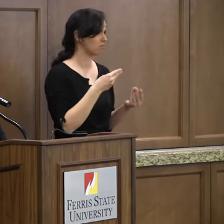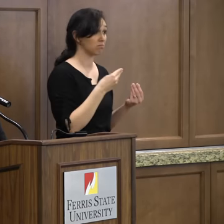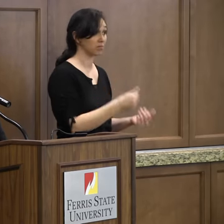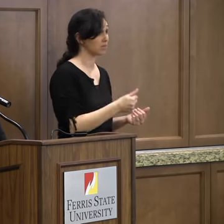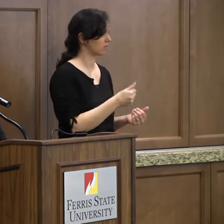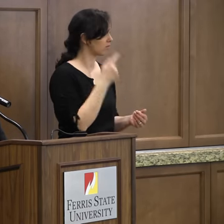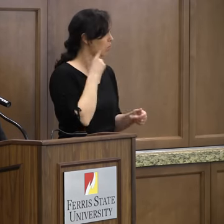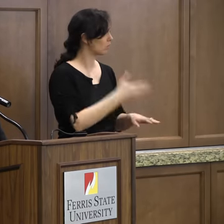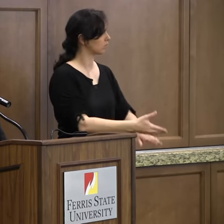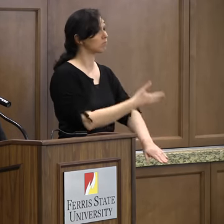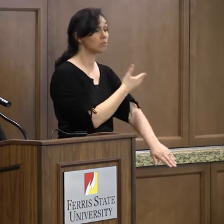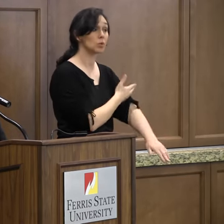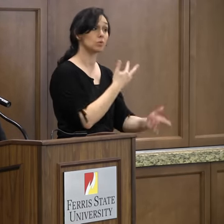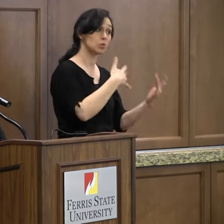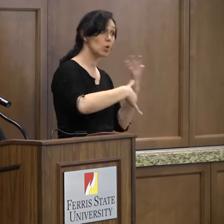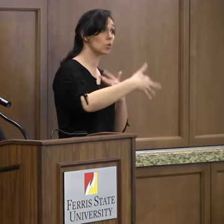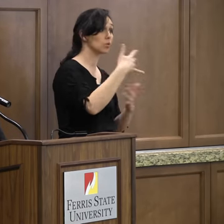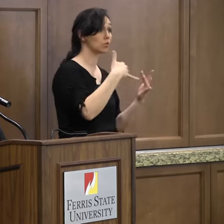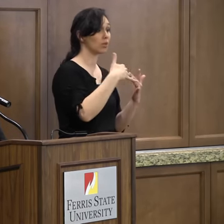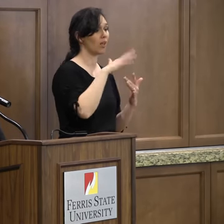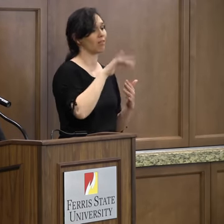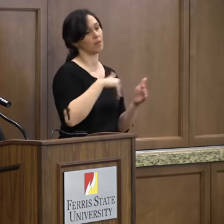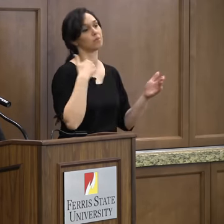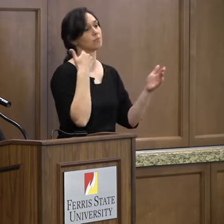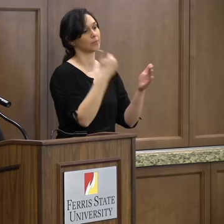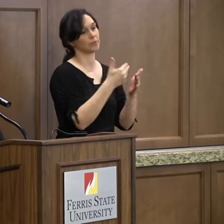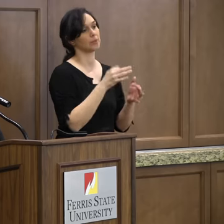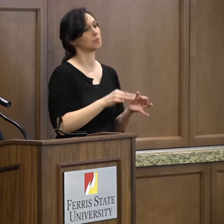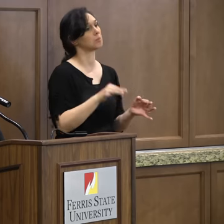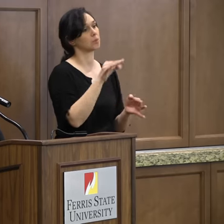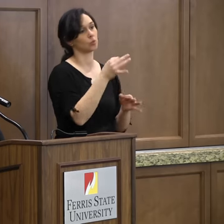uplift is approaching spiritual death.